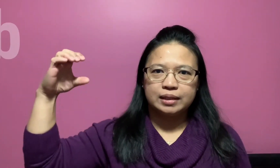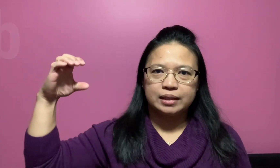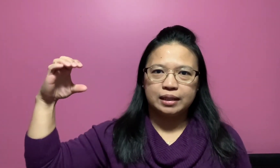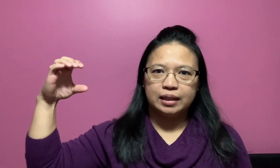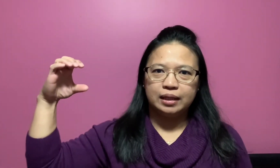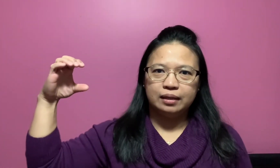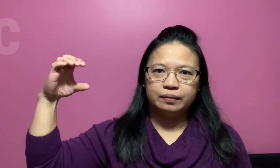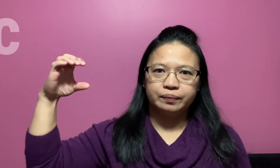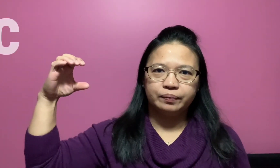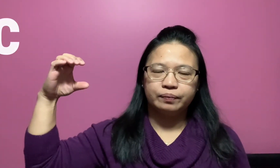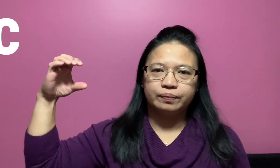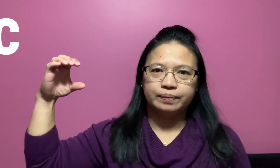C,